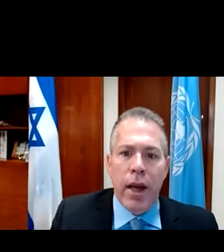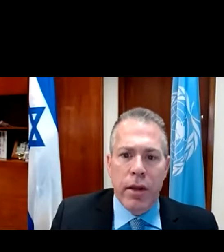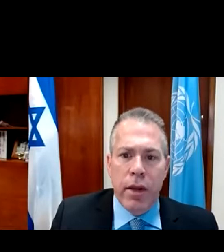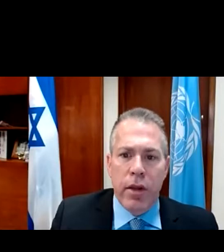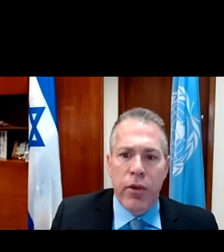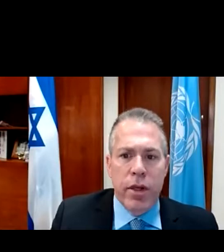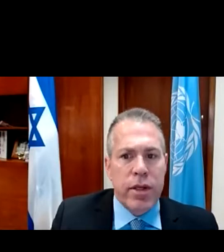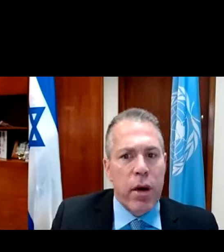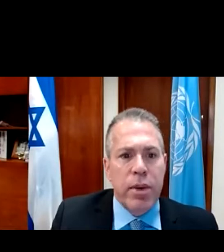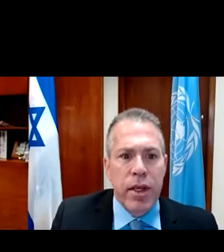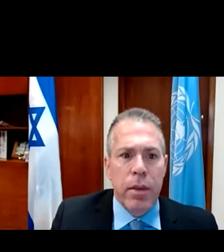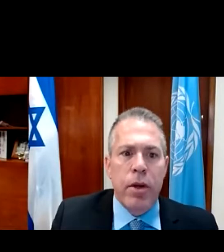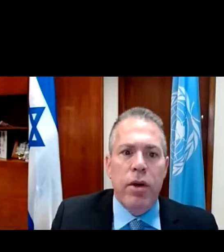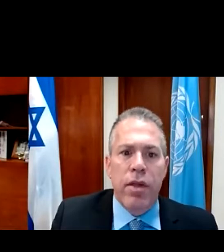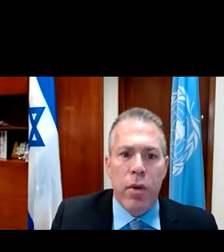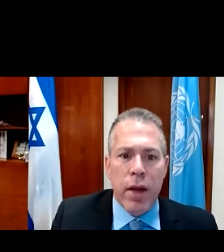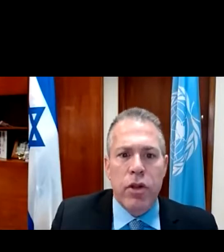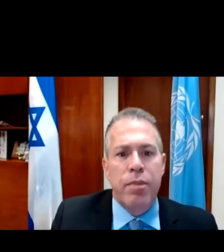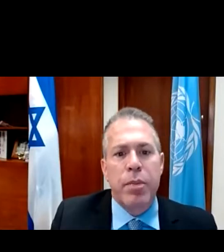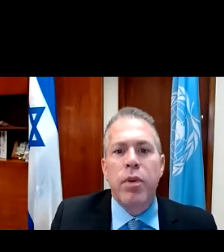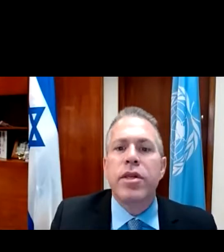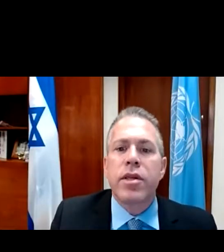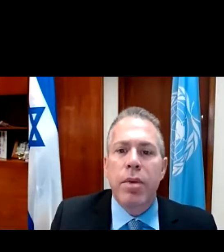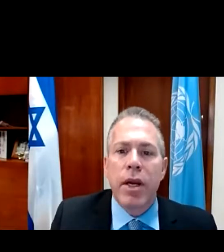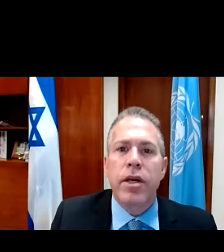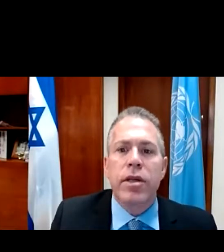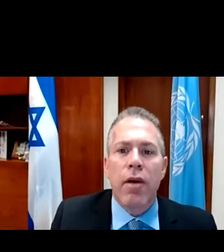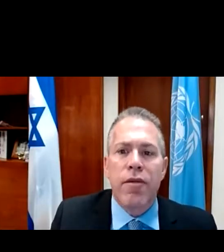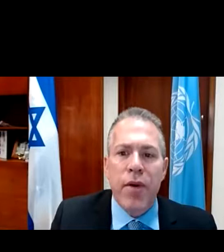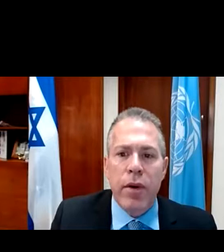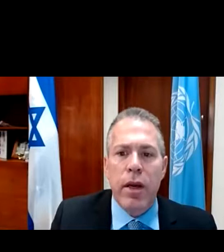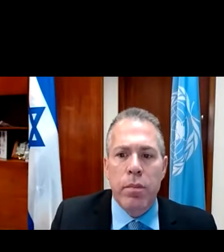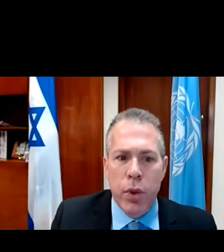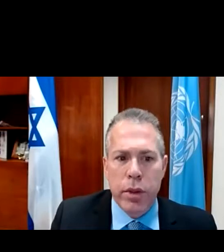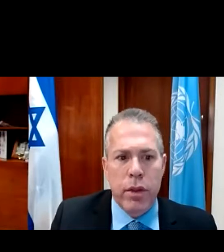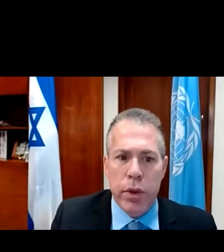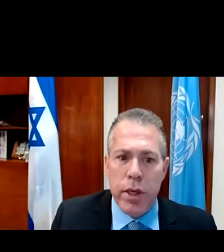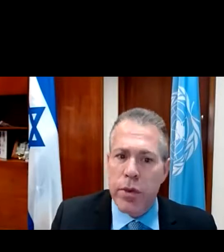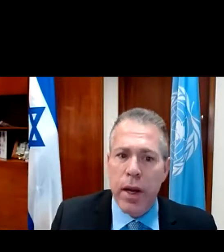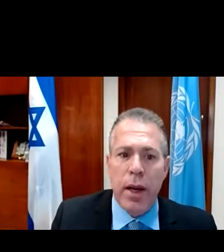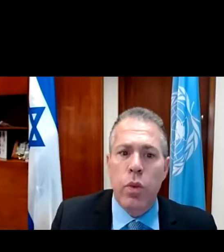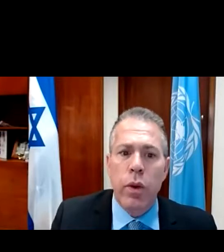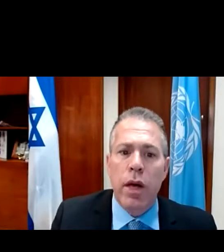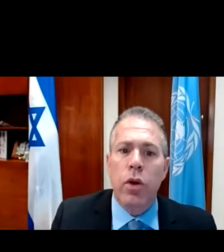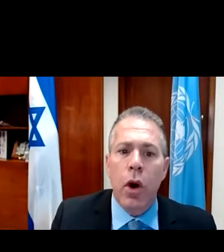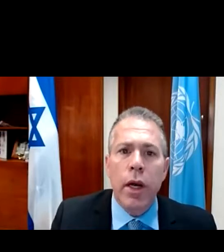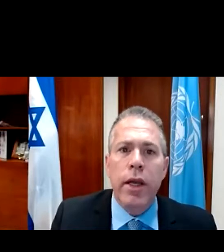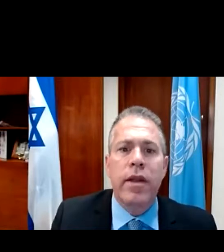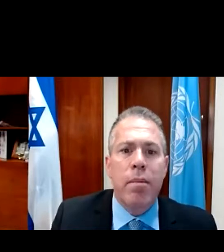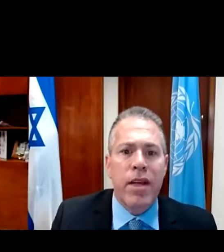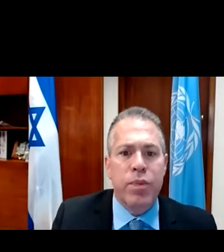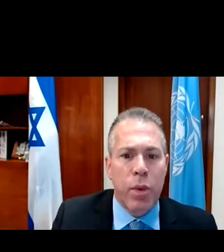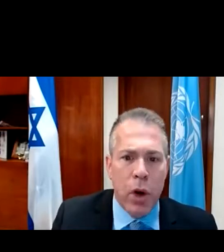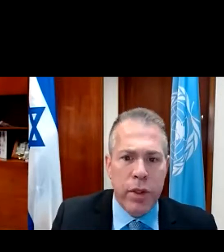our candidate for the CRPD because the rights of people with disabilities are very important to Israel, and we want only